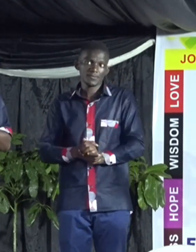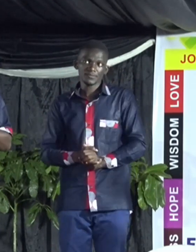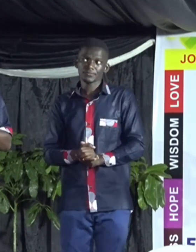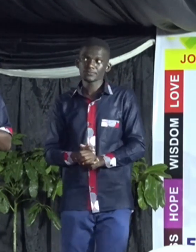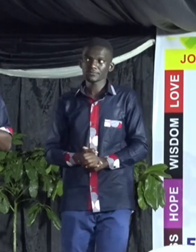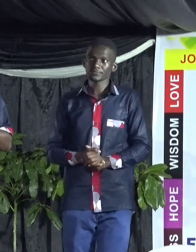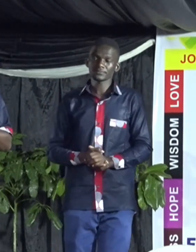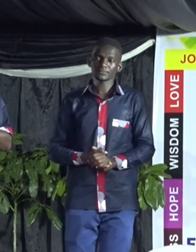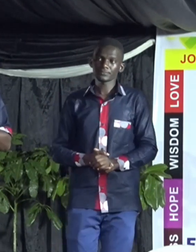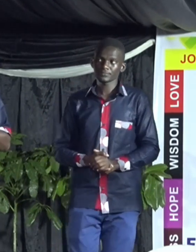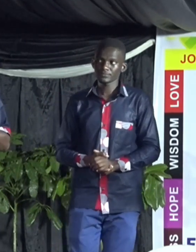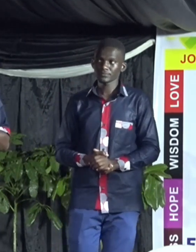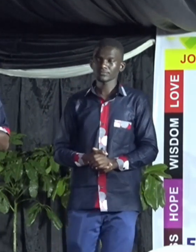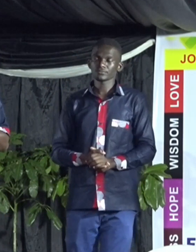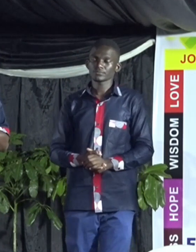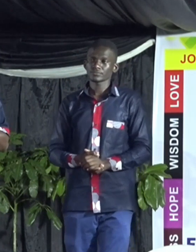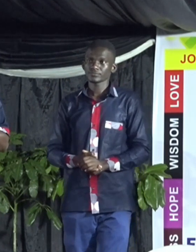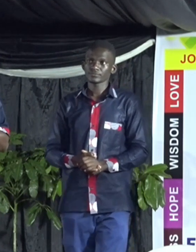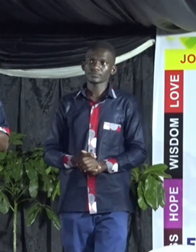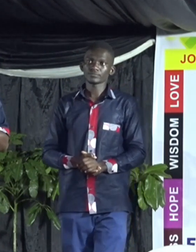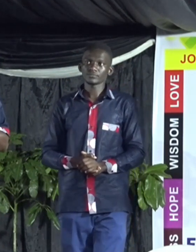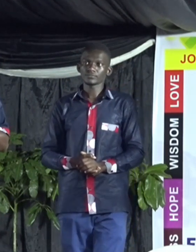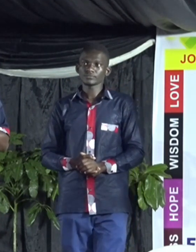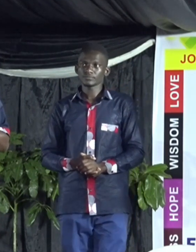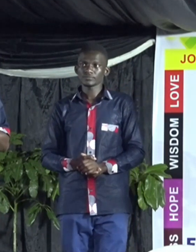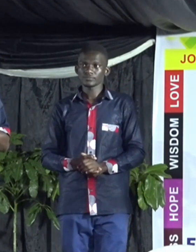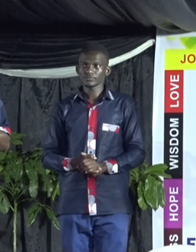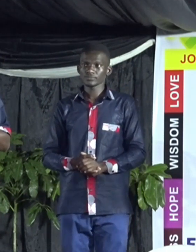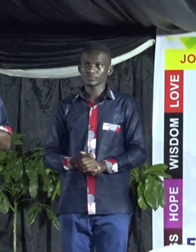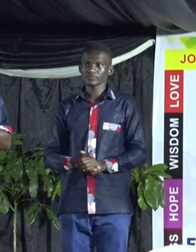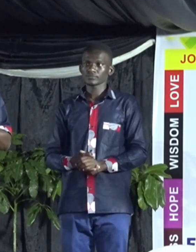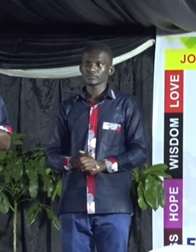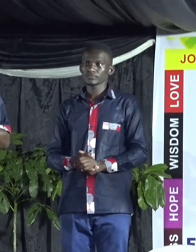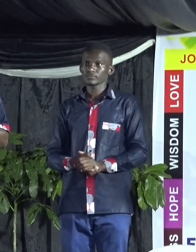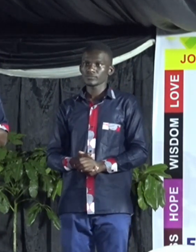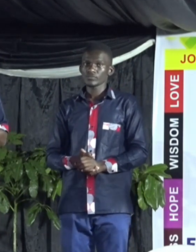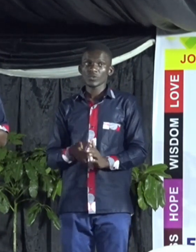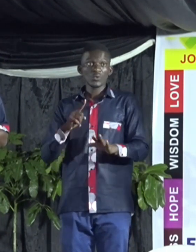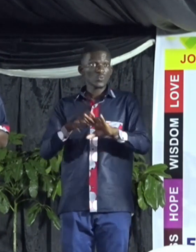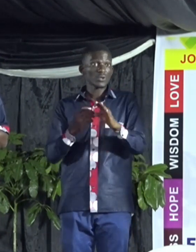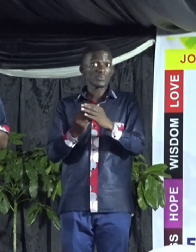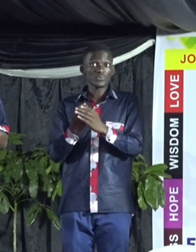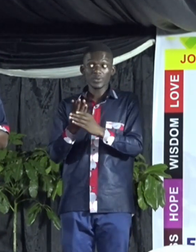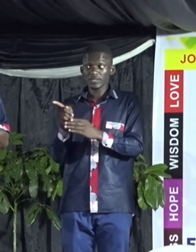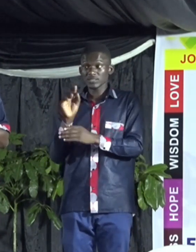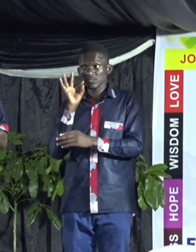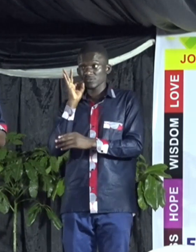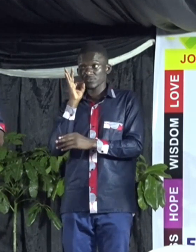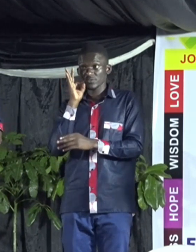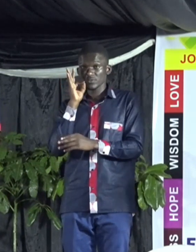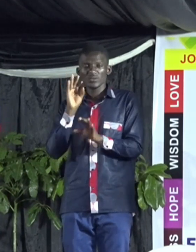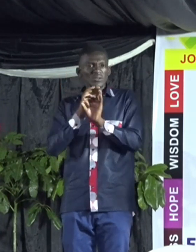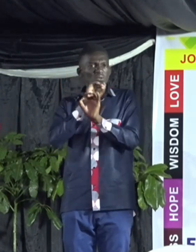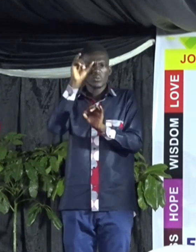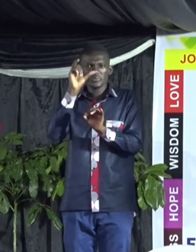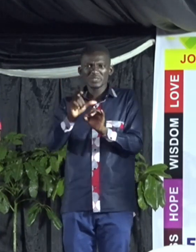to be clear. when you bear this fruit, no one is going